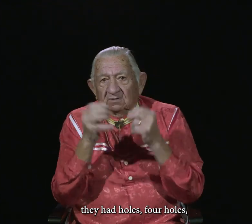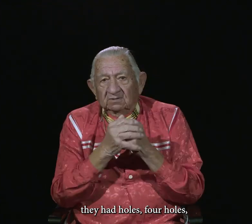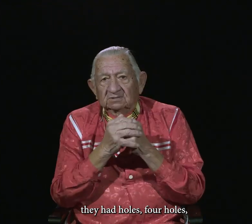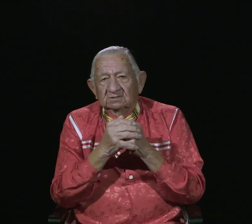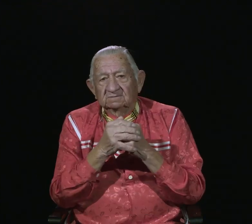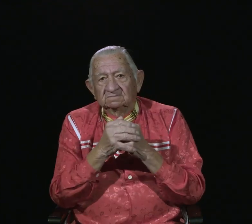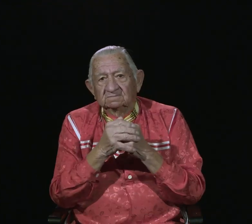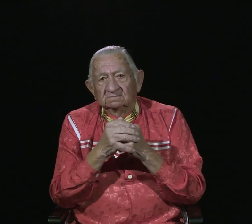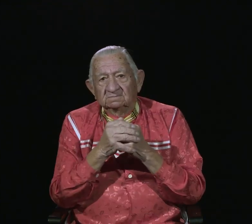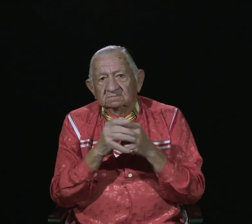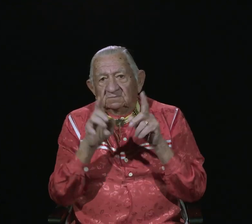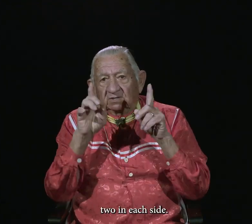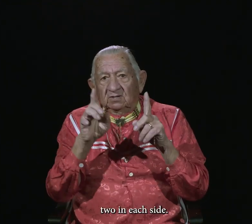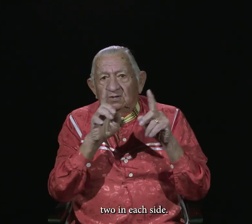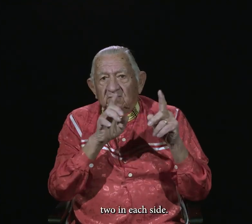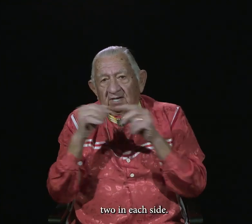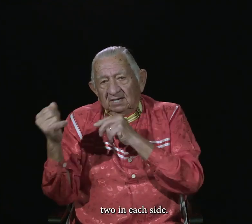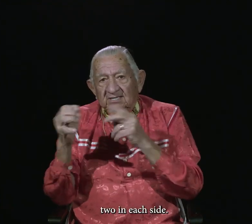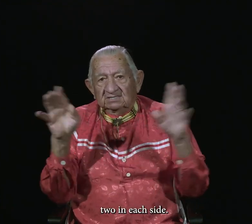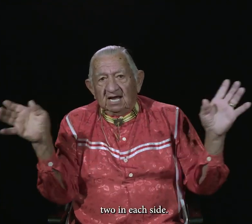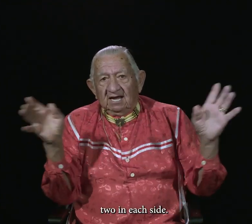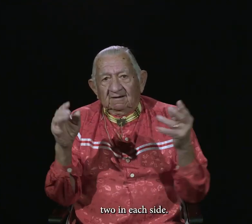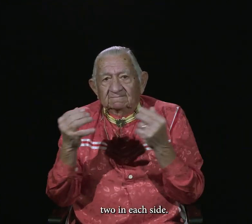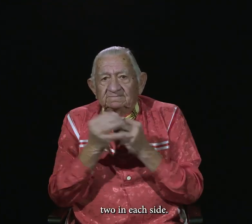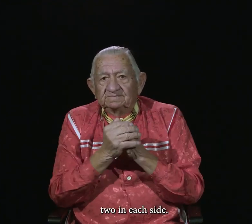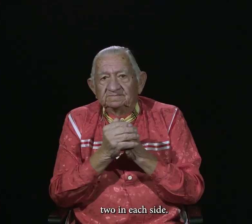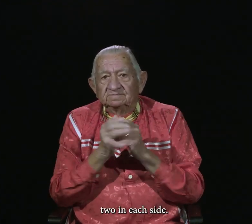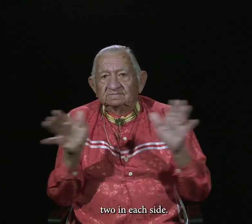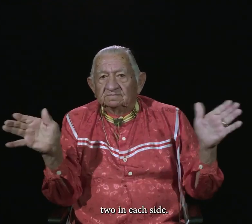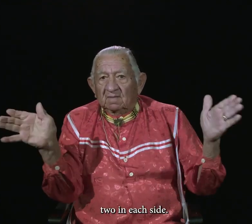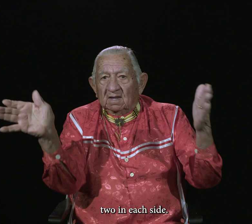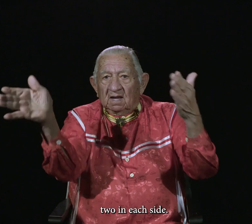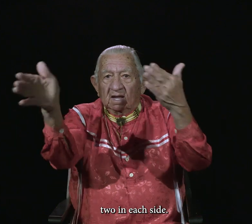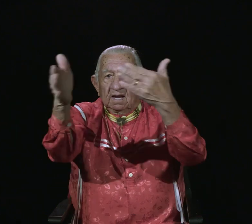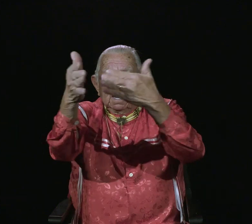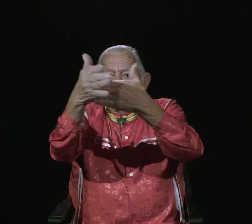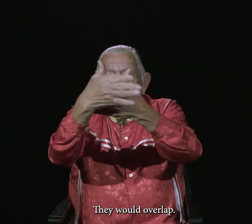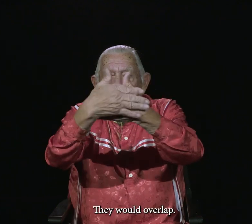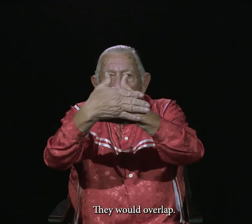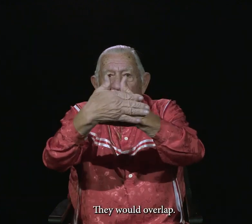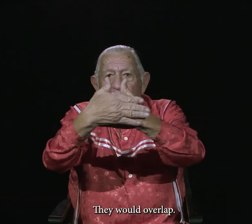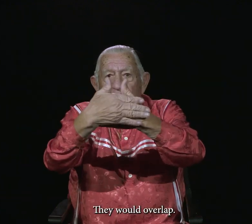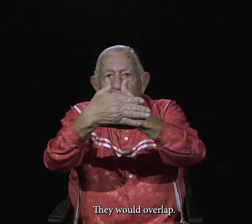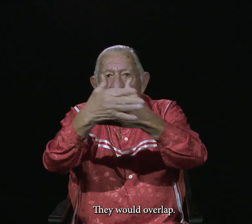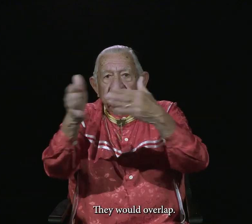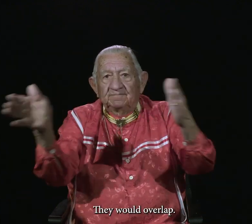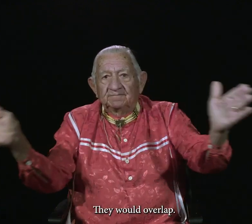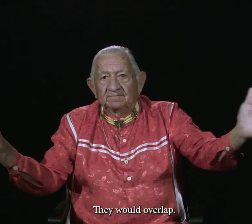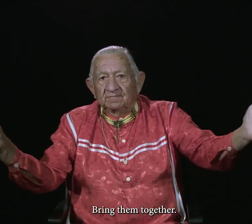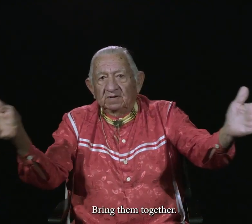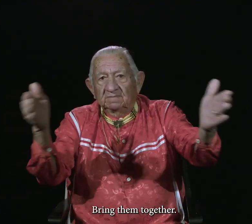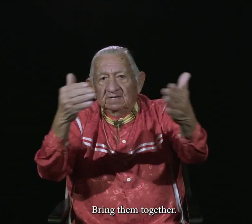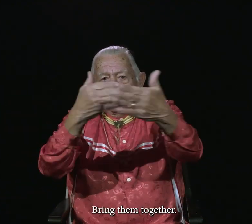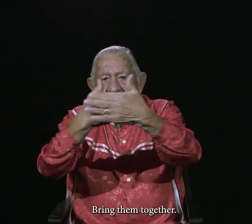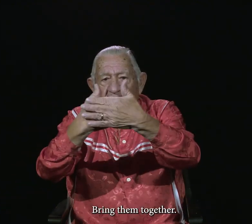holes, 2 in each side. They would overlap, bring them together.